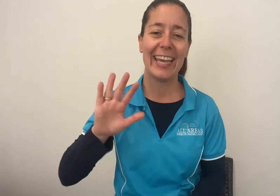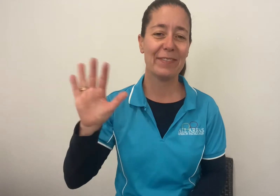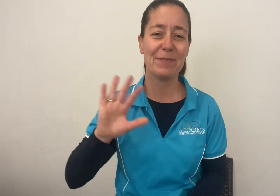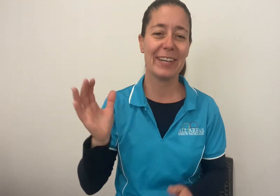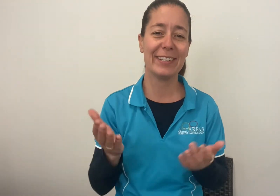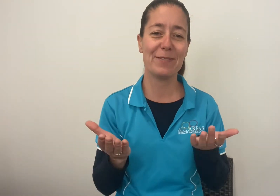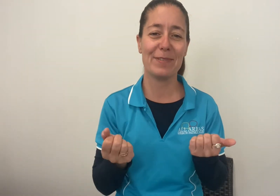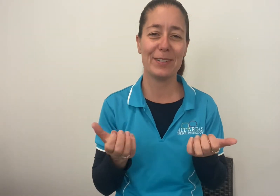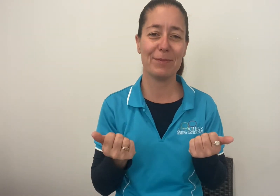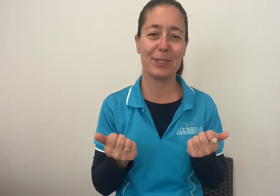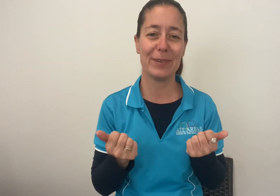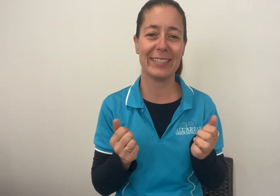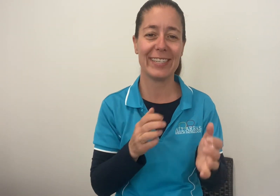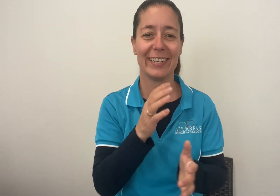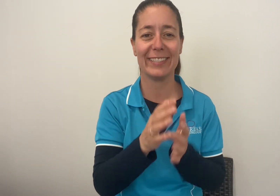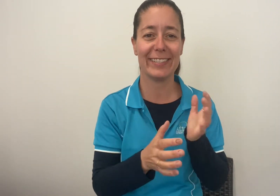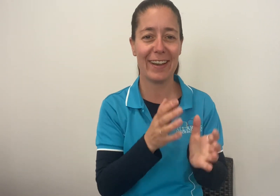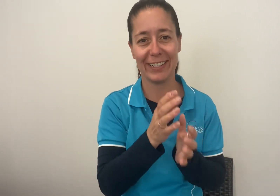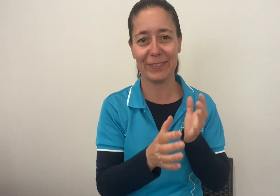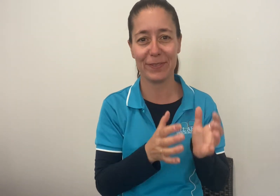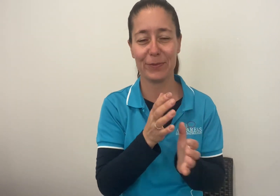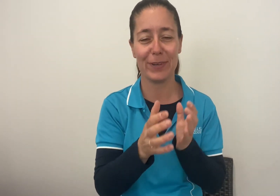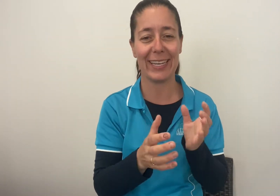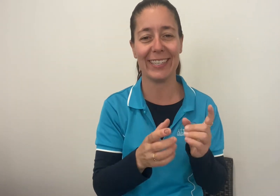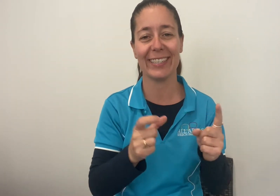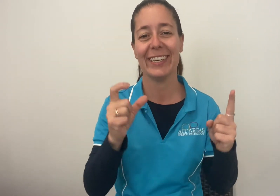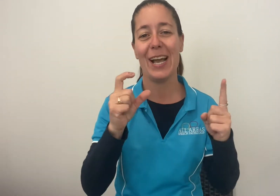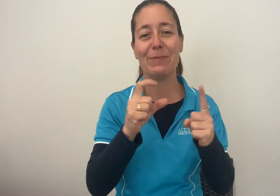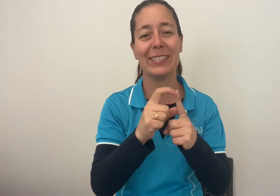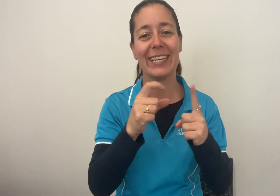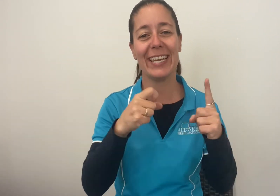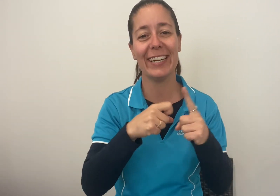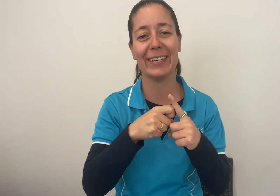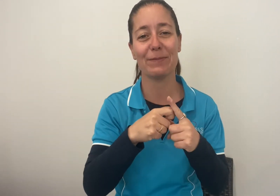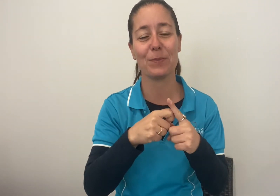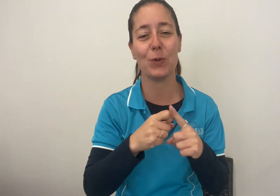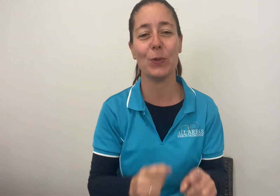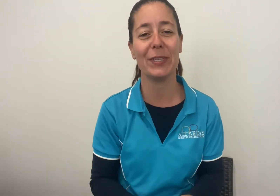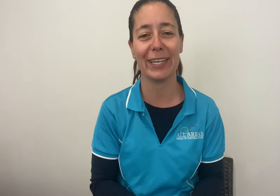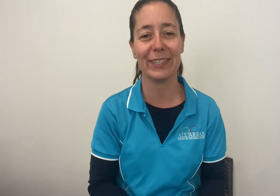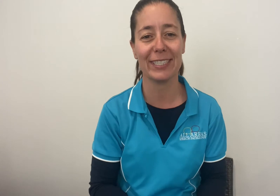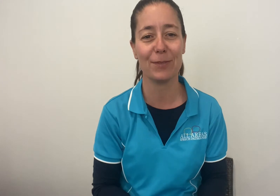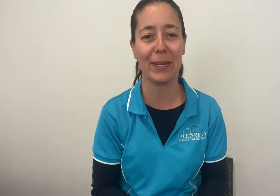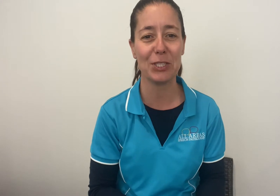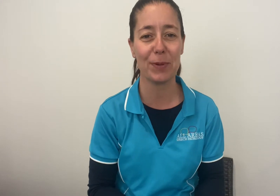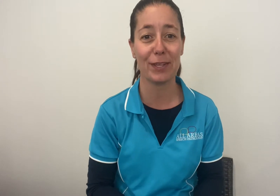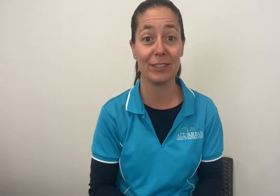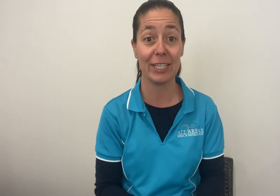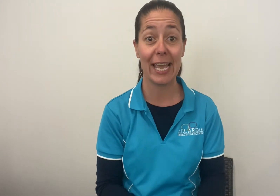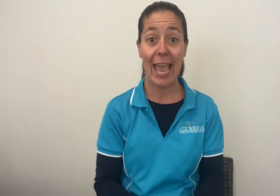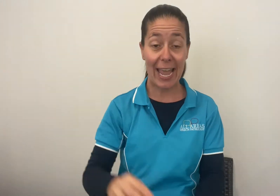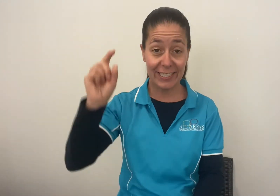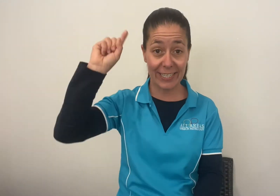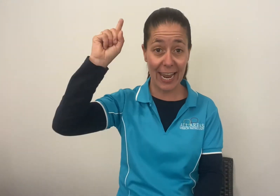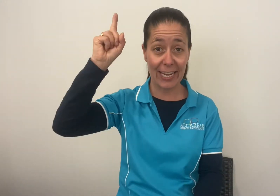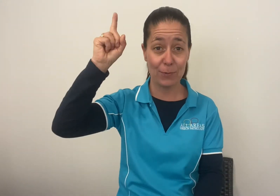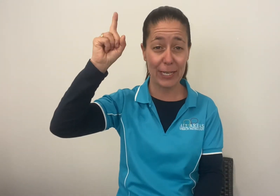Hey everyone, welcome to Wednesday's Sign of the Week. I'm Danica from AASpeech Pathology, and today we're going